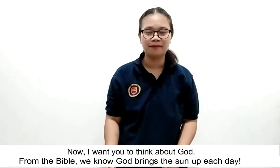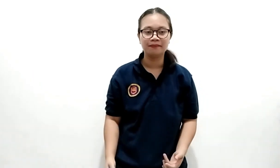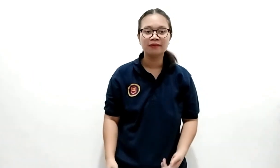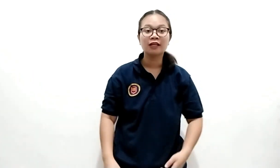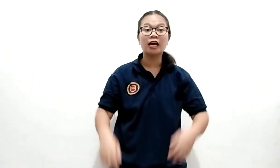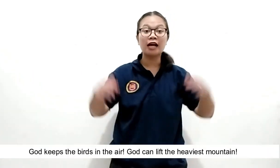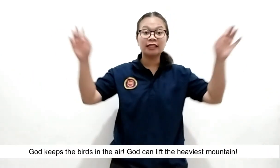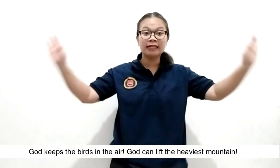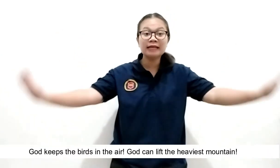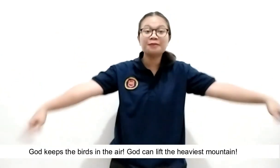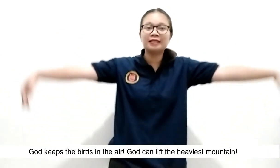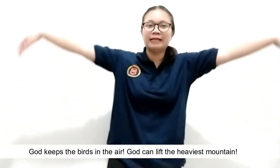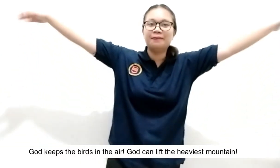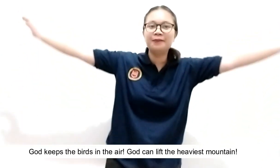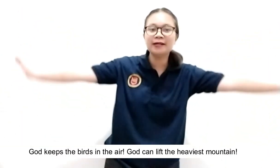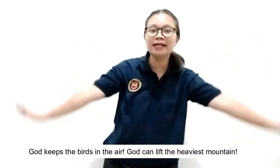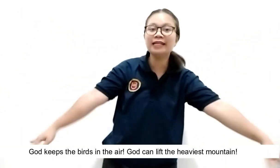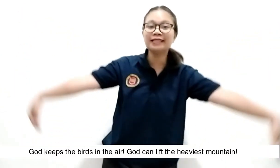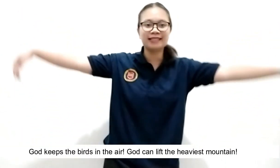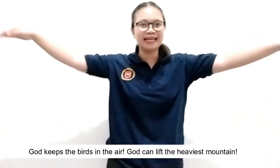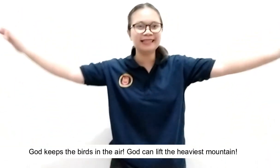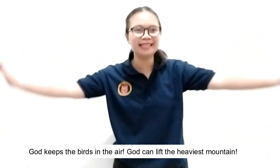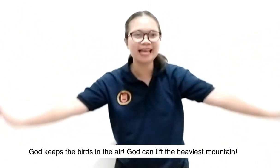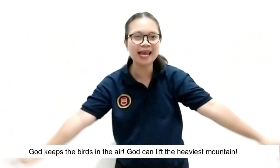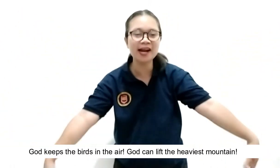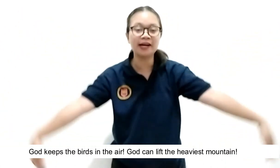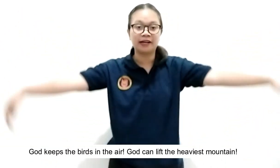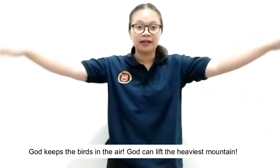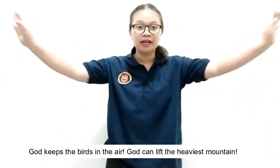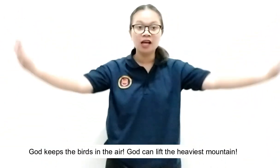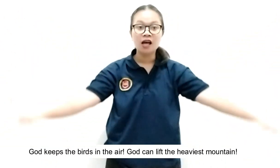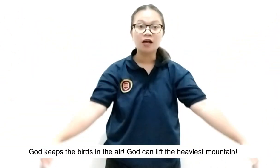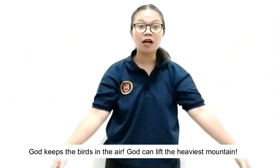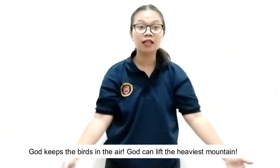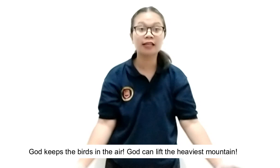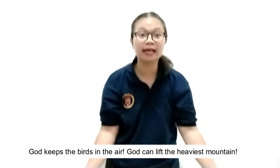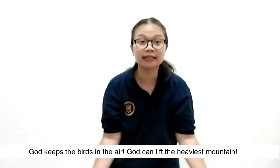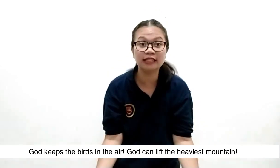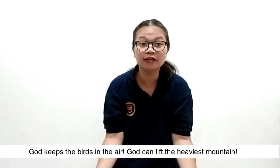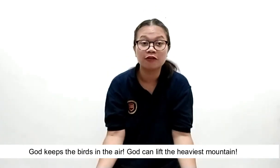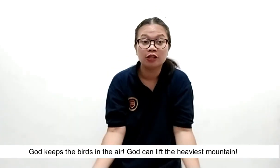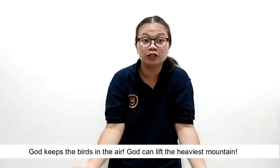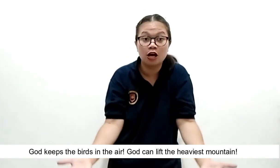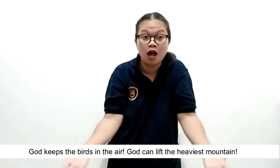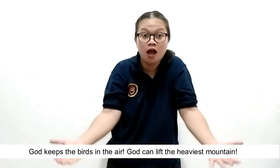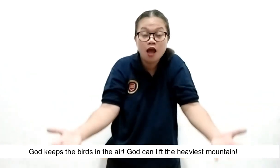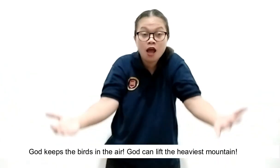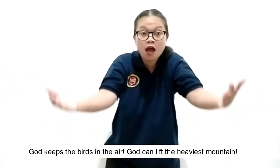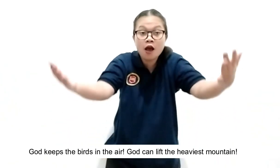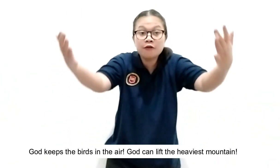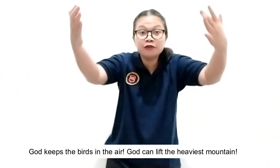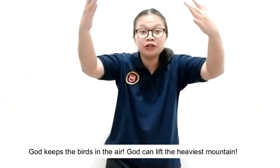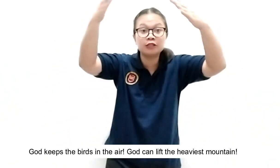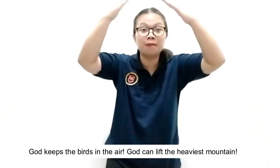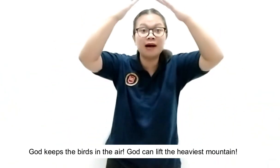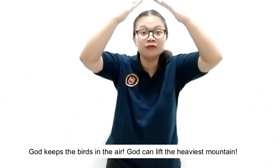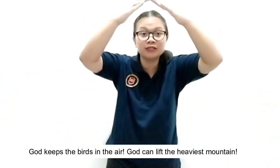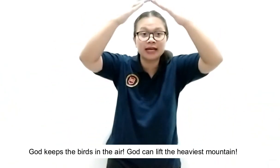God keeps the birds in the air God can lift the heaviest mountains